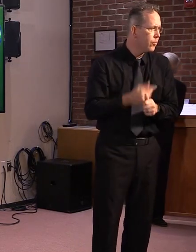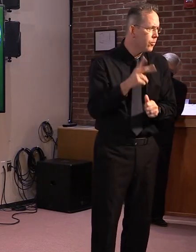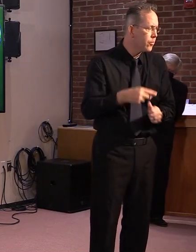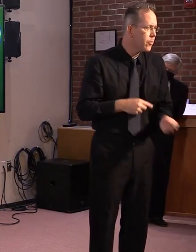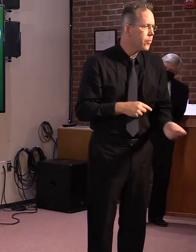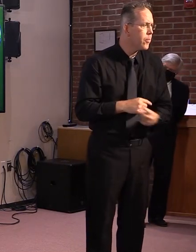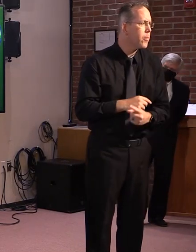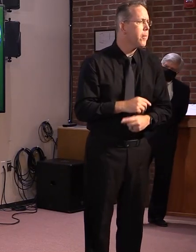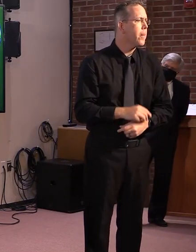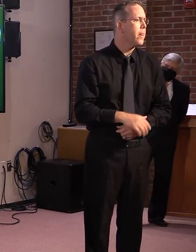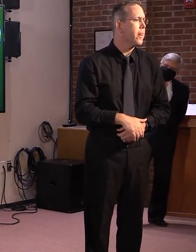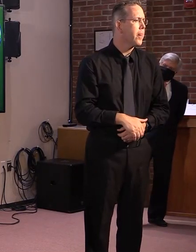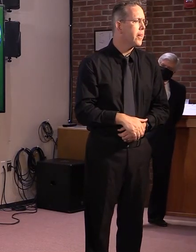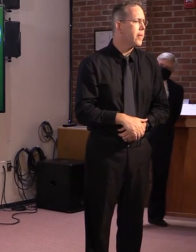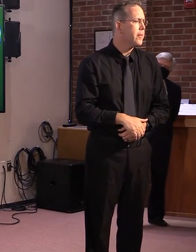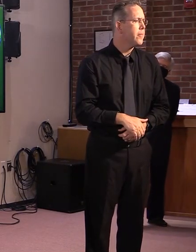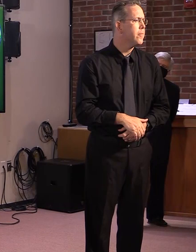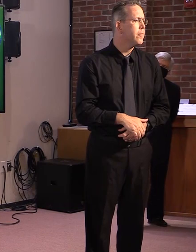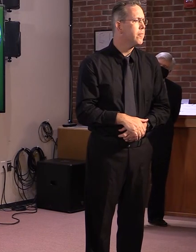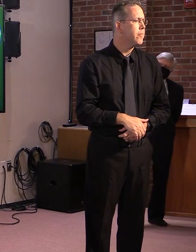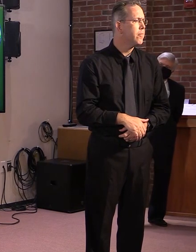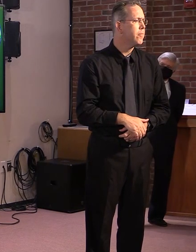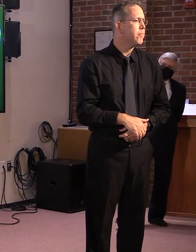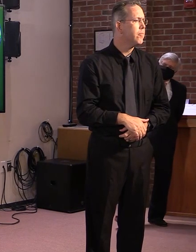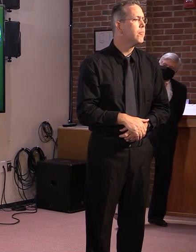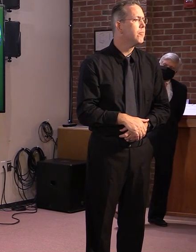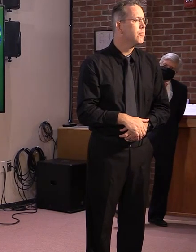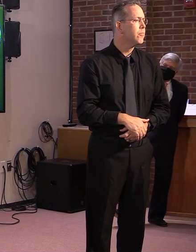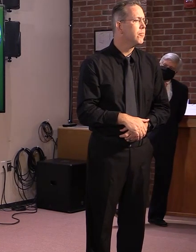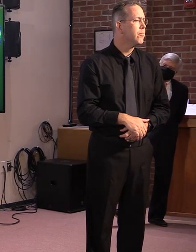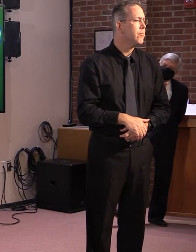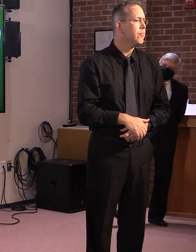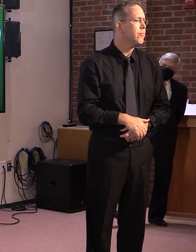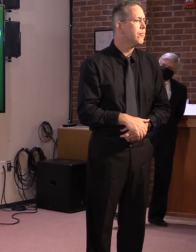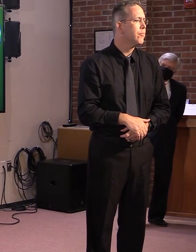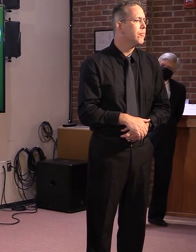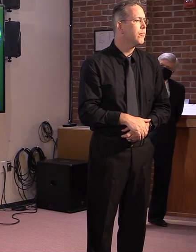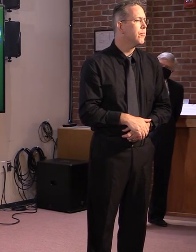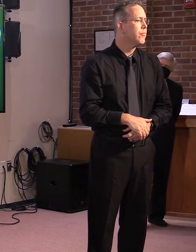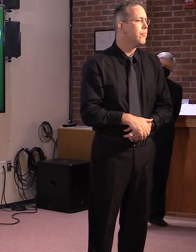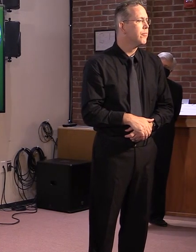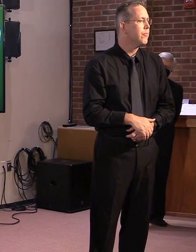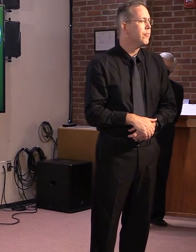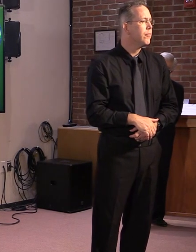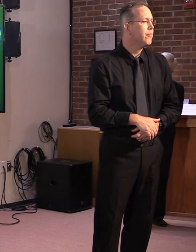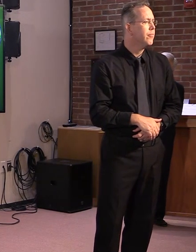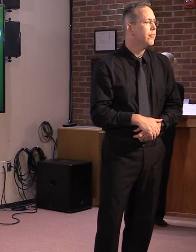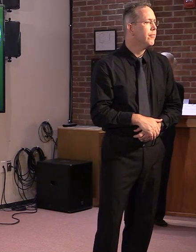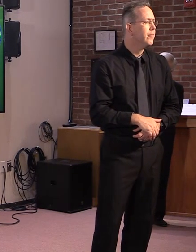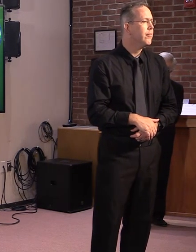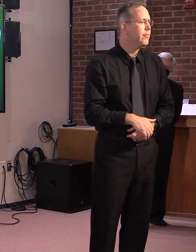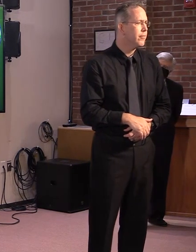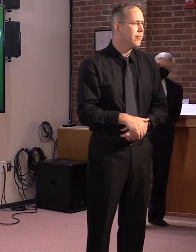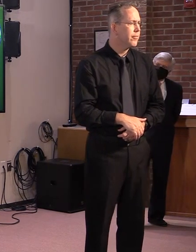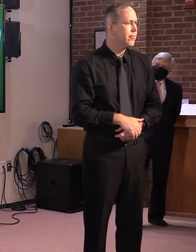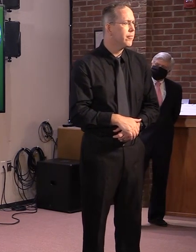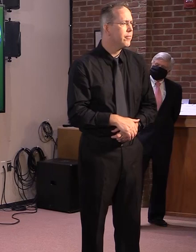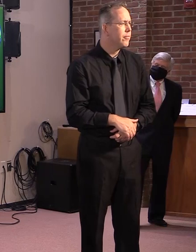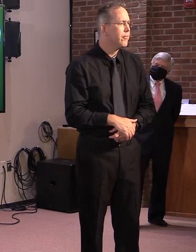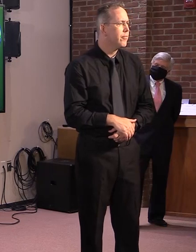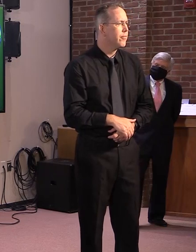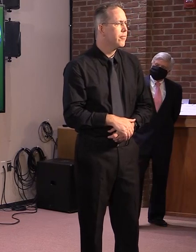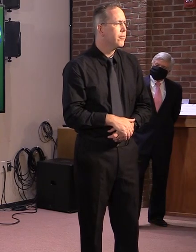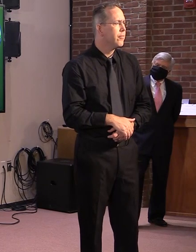any money targeted? I don't think there was for them for any relief. I know these are large international corporations, but was there